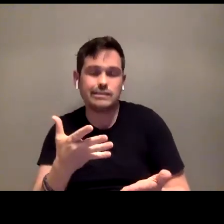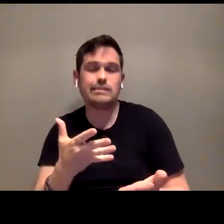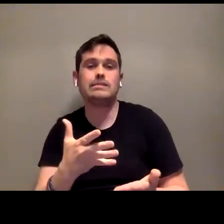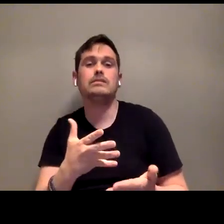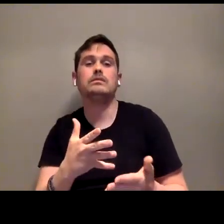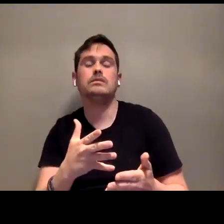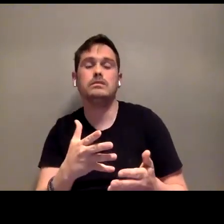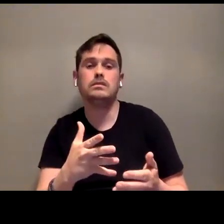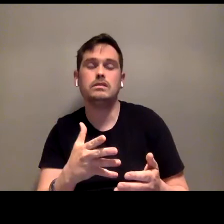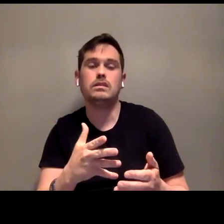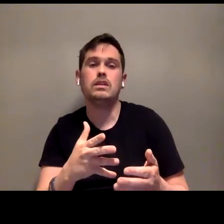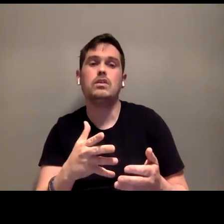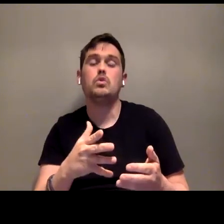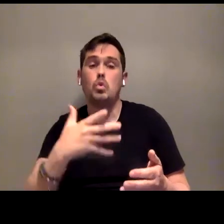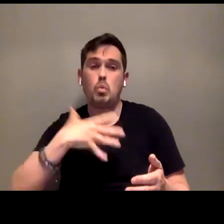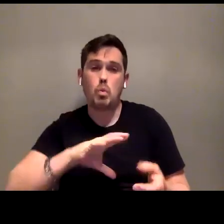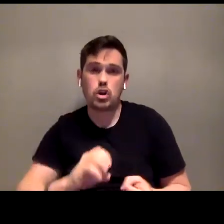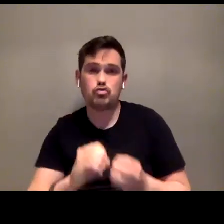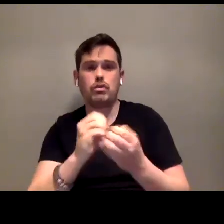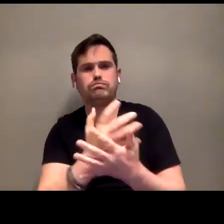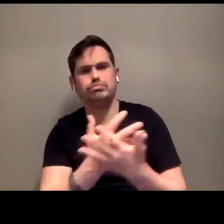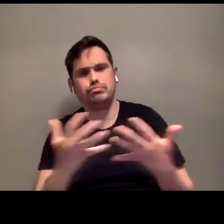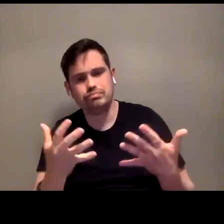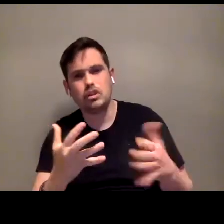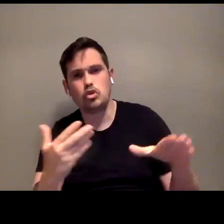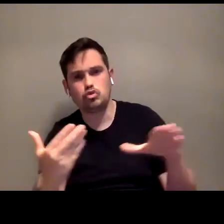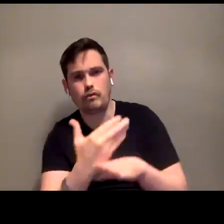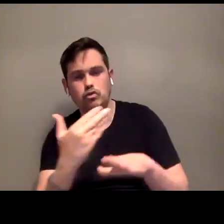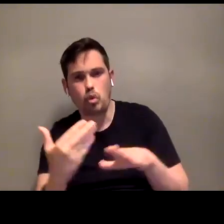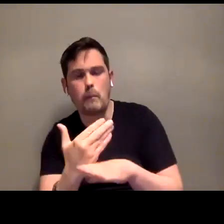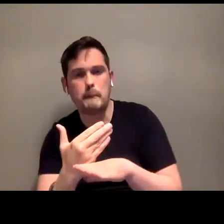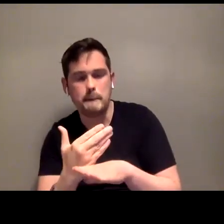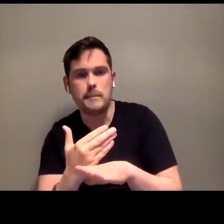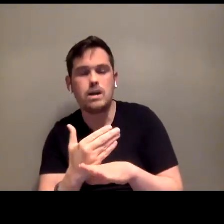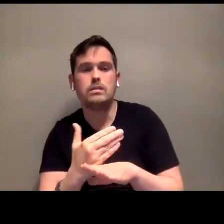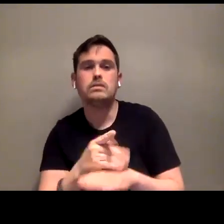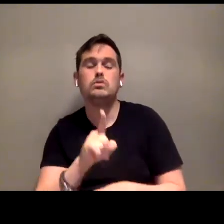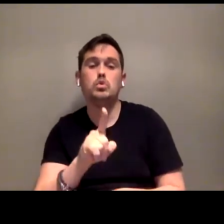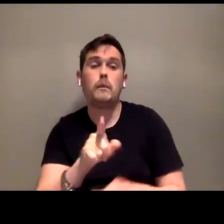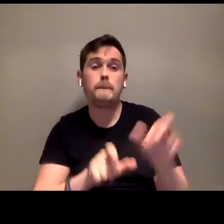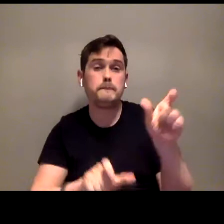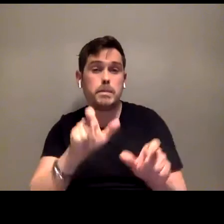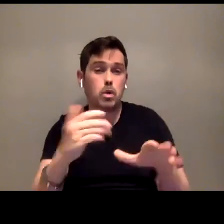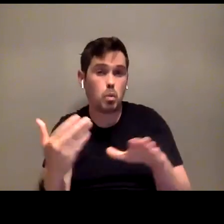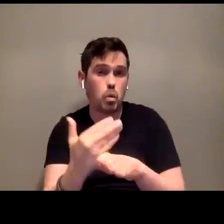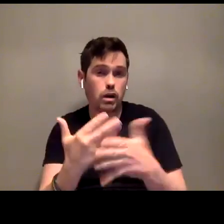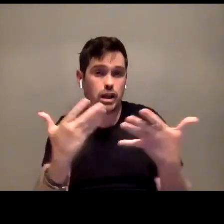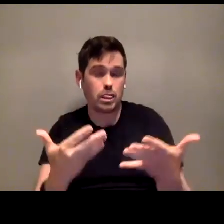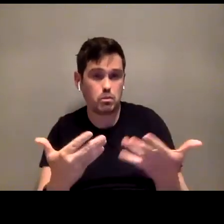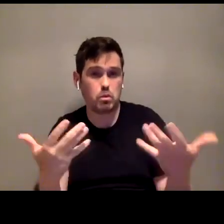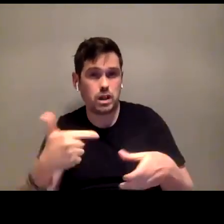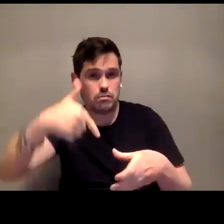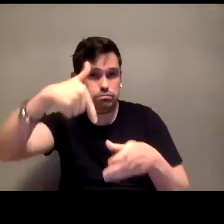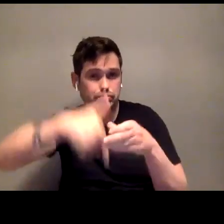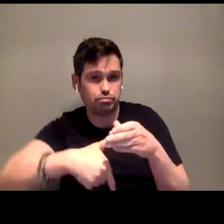supply chains to create thousands of jobs and specifically targeting and supporting those workers who are in fossil fuel industries today.